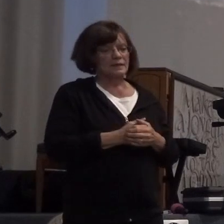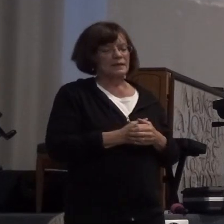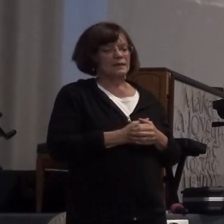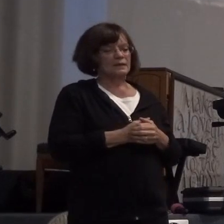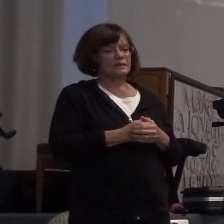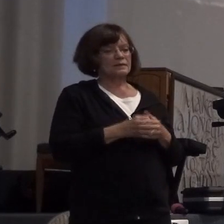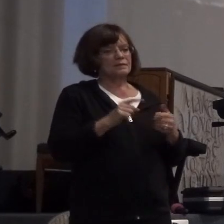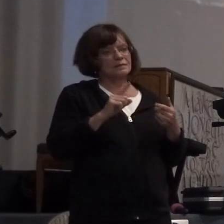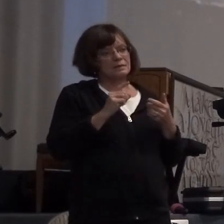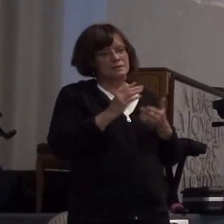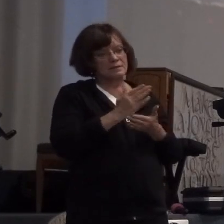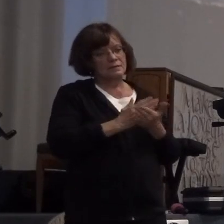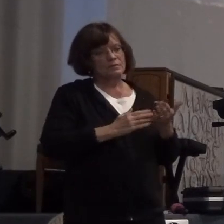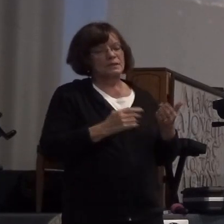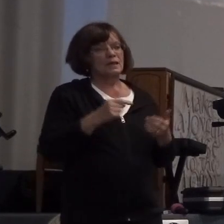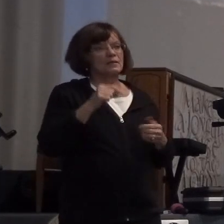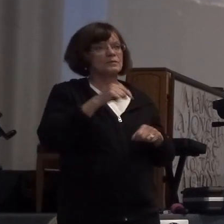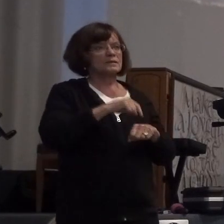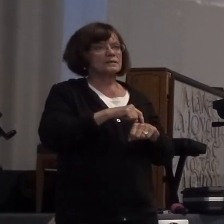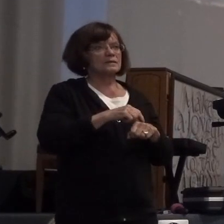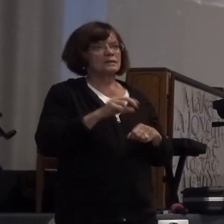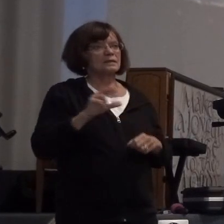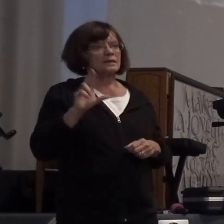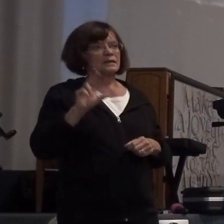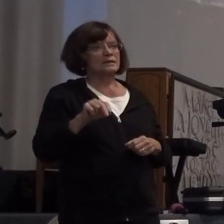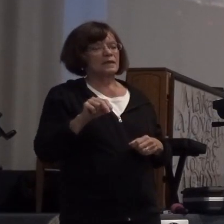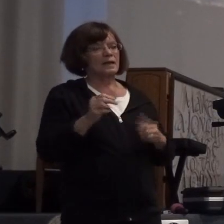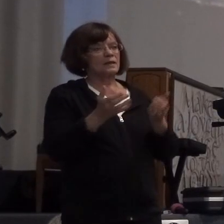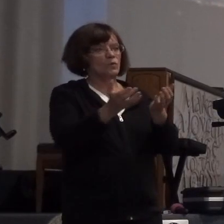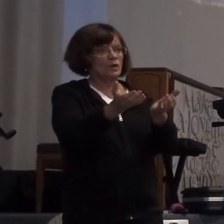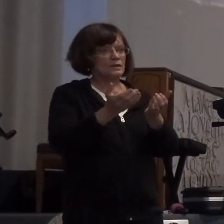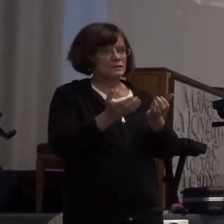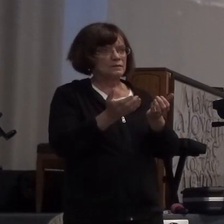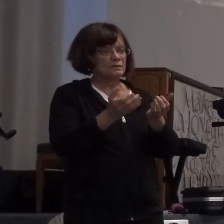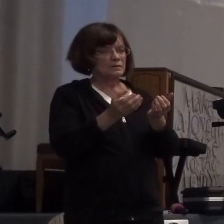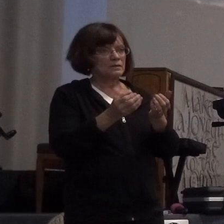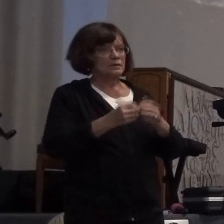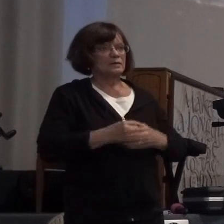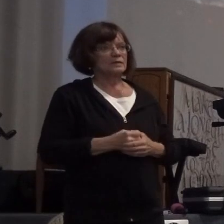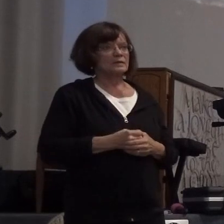shape. And here's a cool little picture of that hammer just pounding it in there.